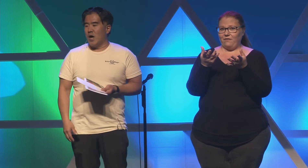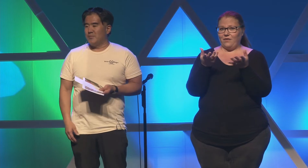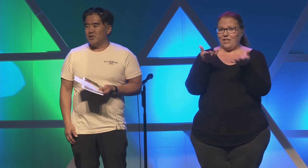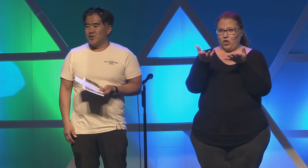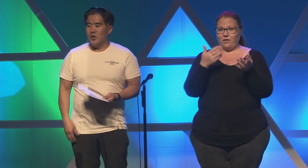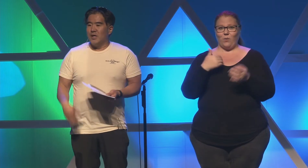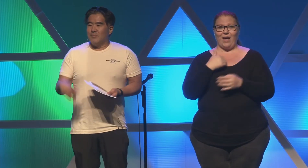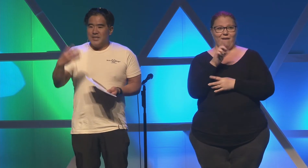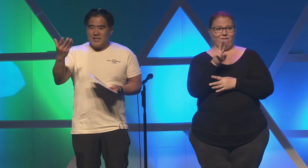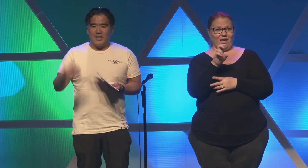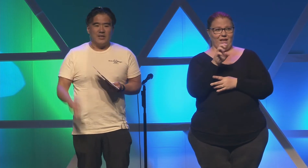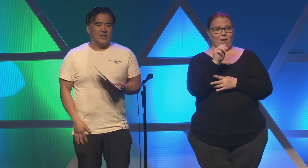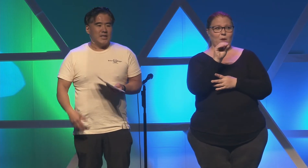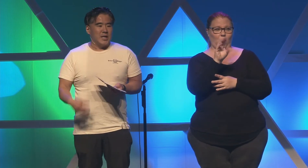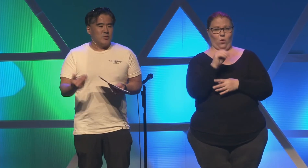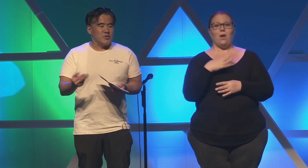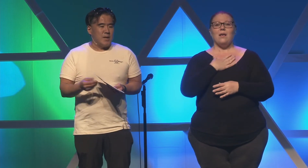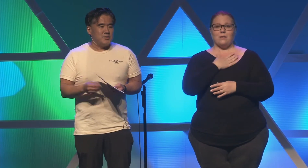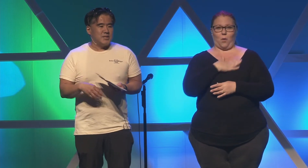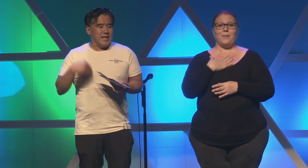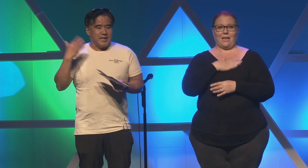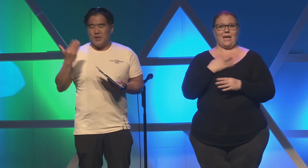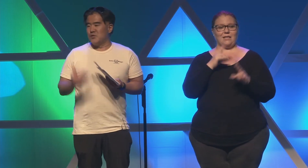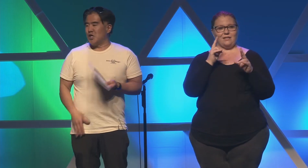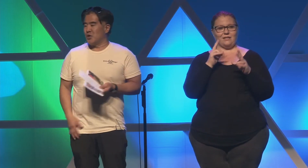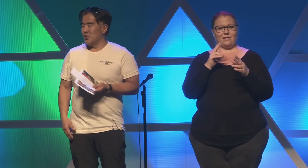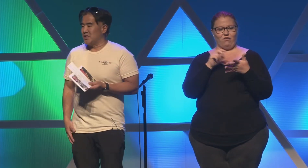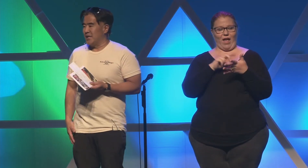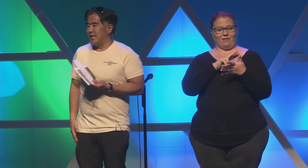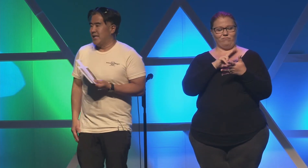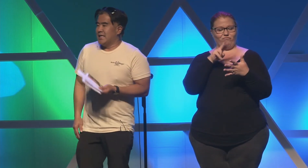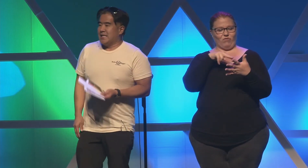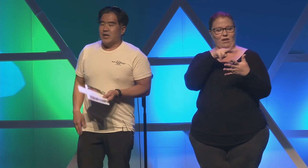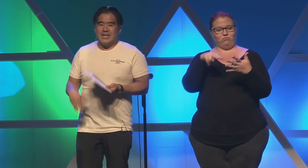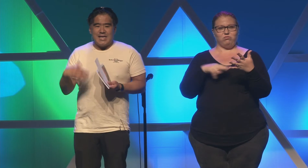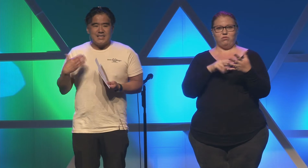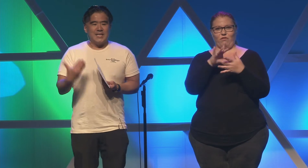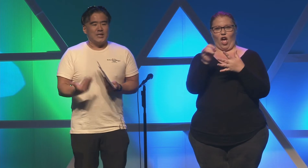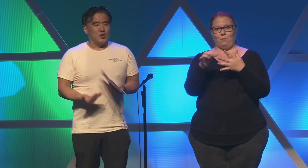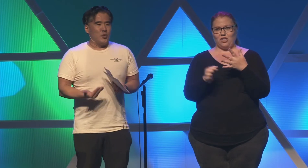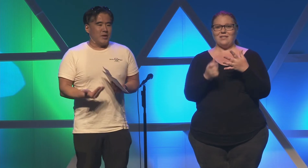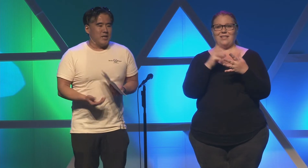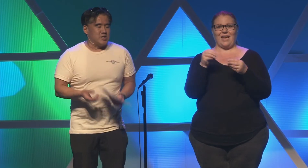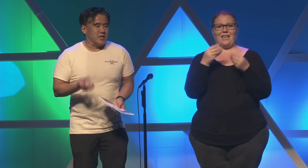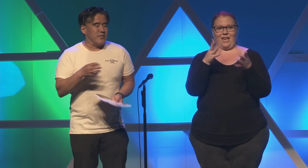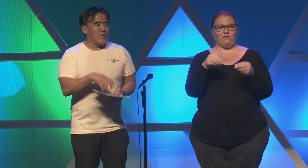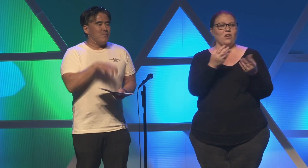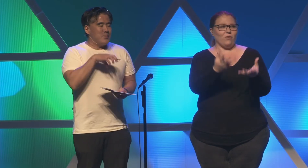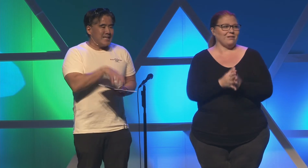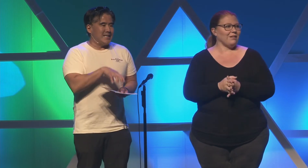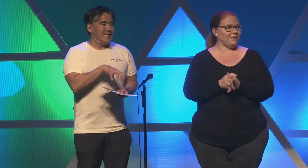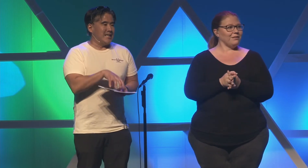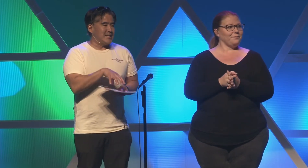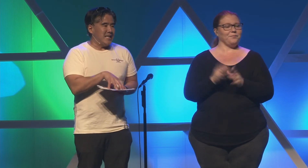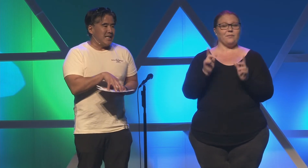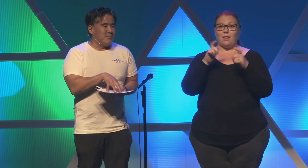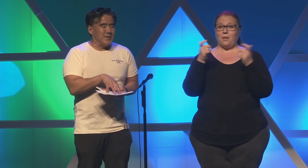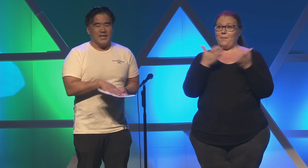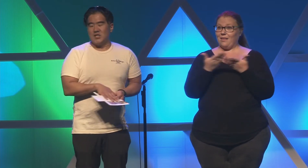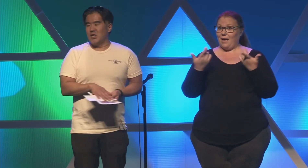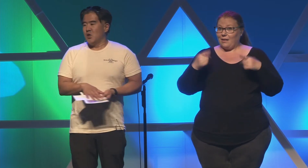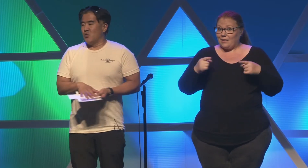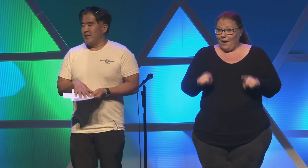Venmo option. So please take a look at those options and give generously. Now, the last thing I do want to mention, kind of our big thing that's